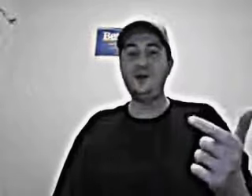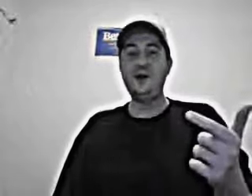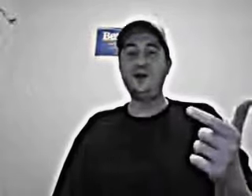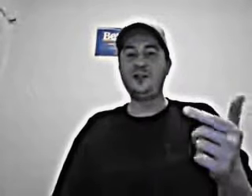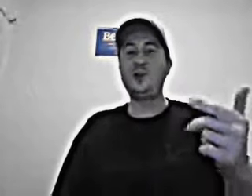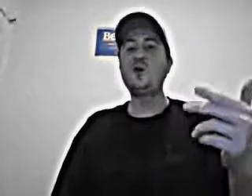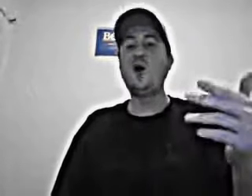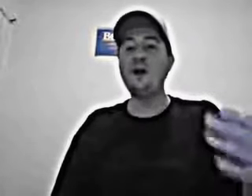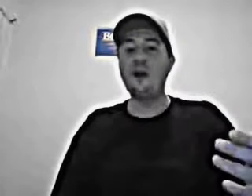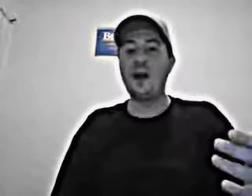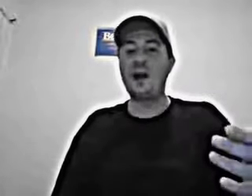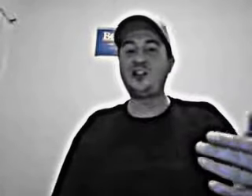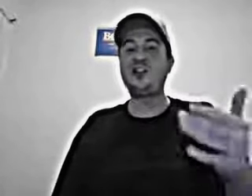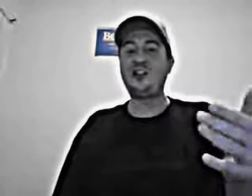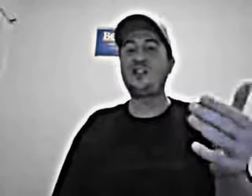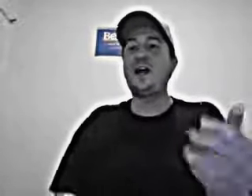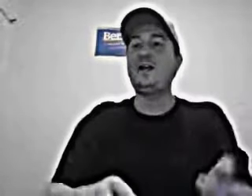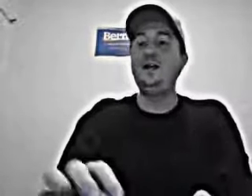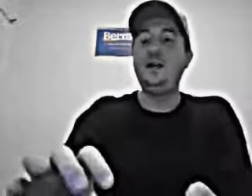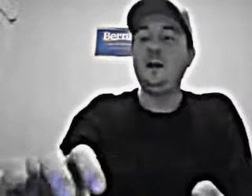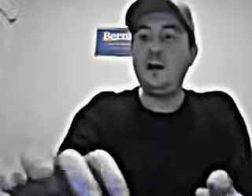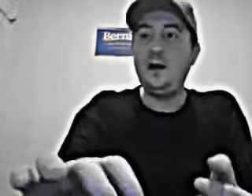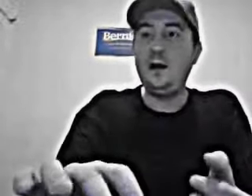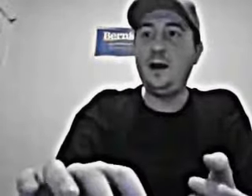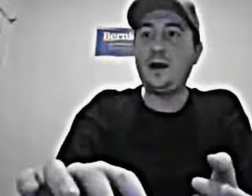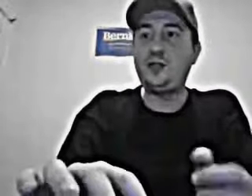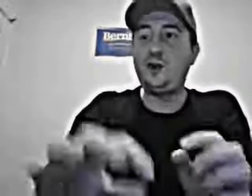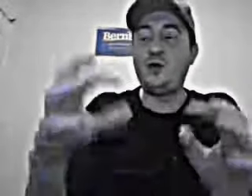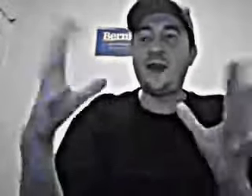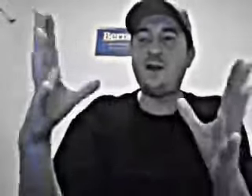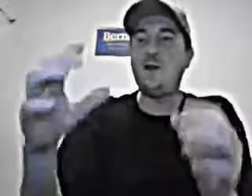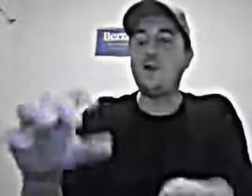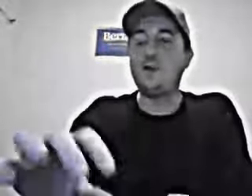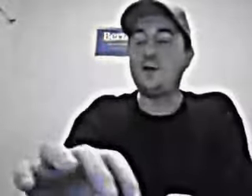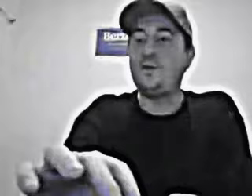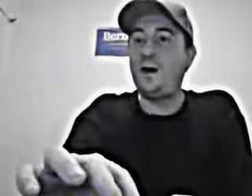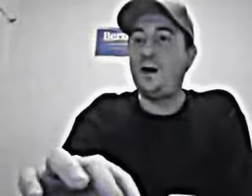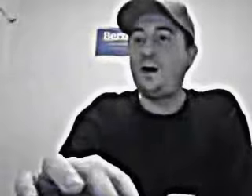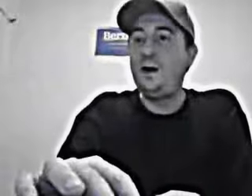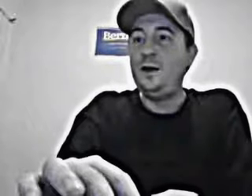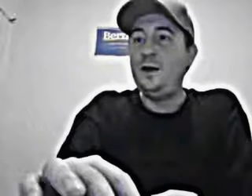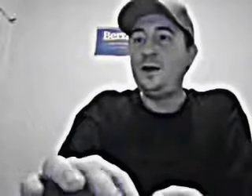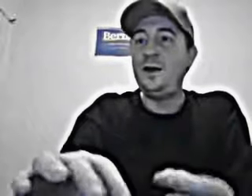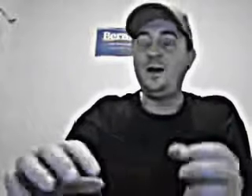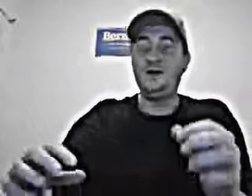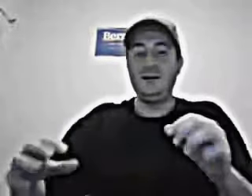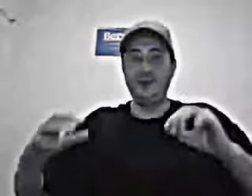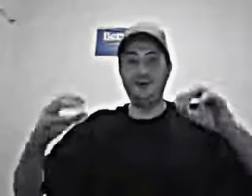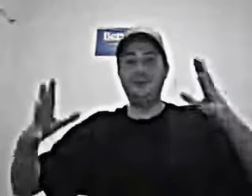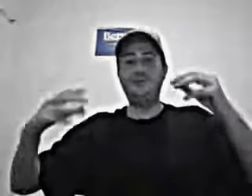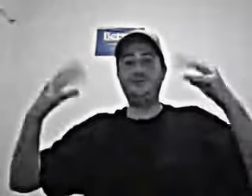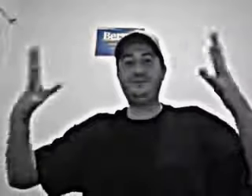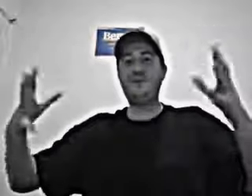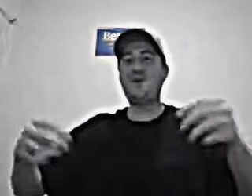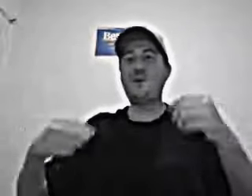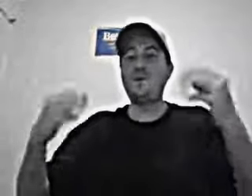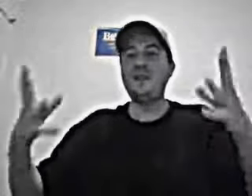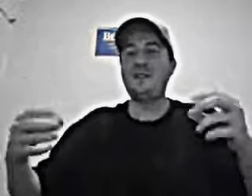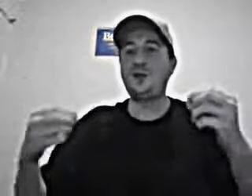she's already won an election she's got uh electoral that you know sort of uh uh whatever mystical